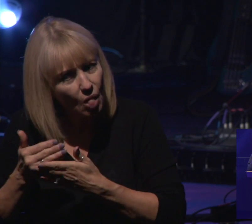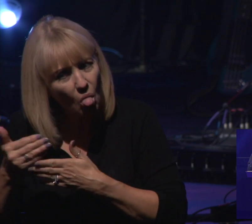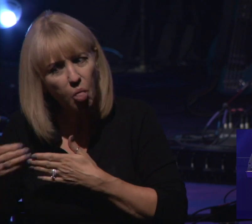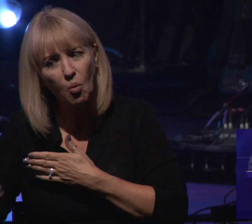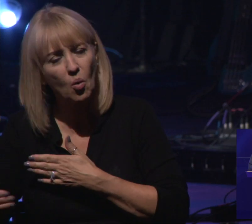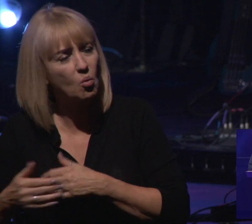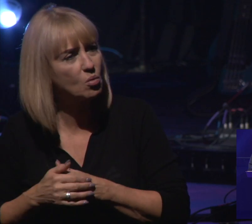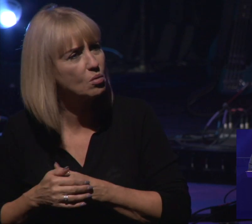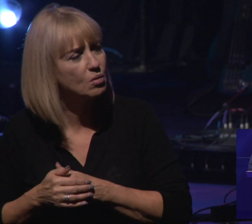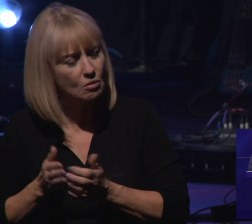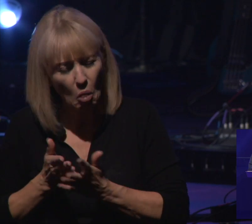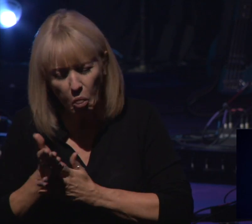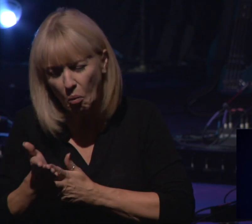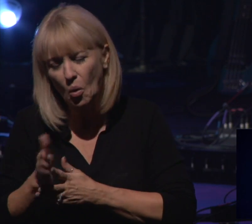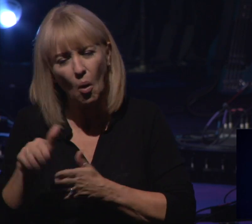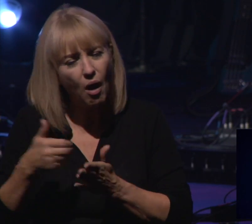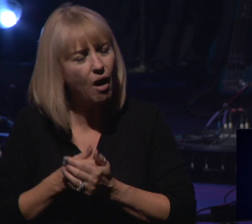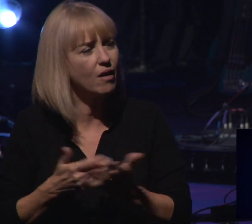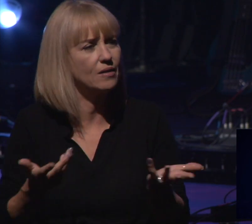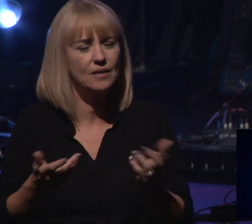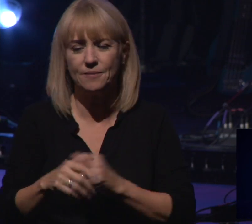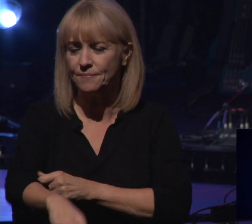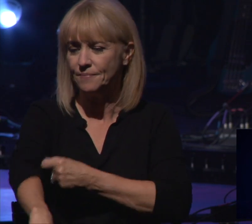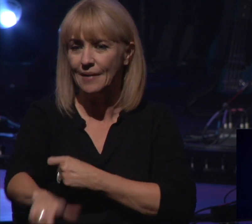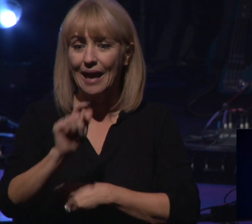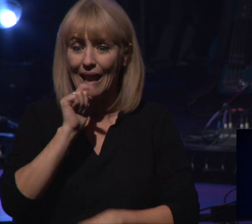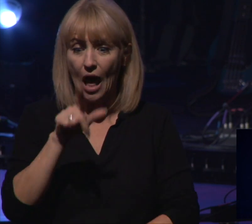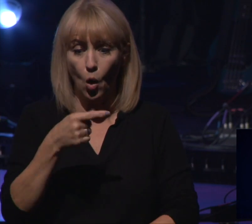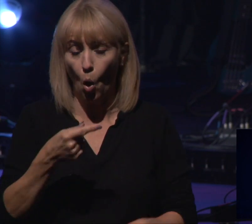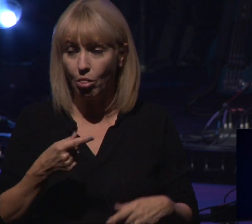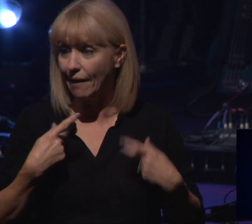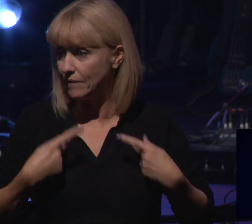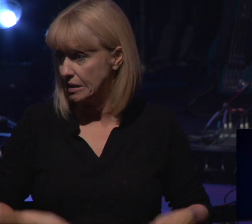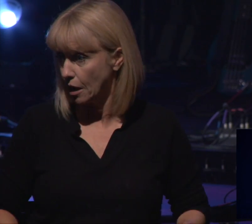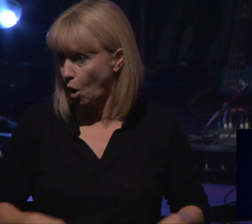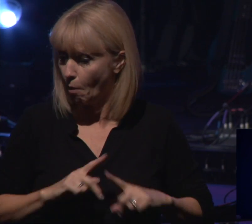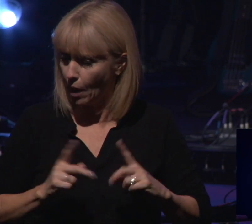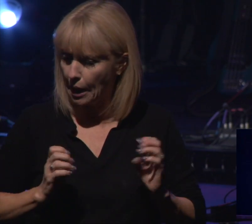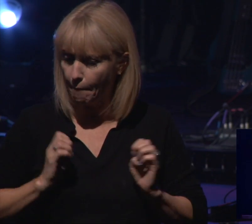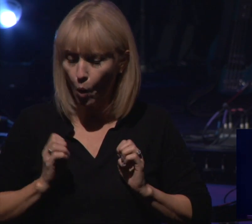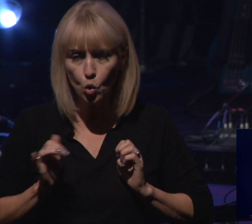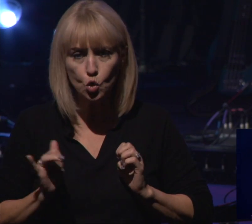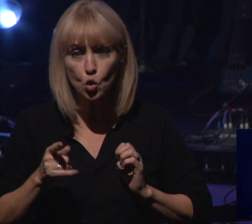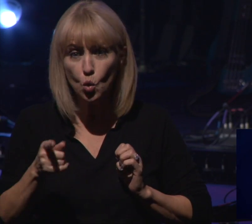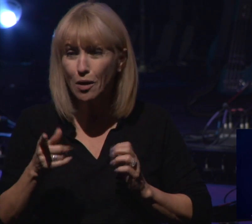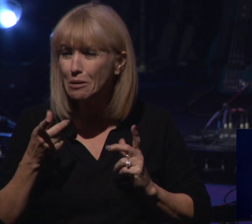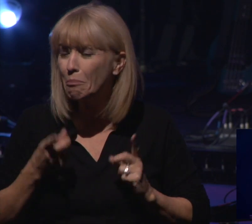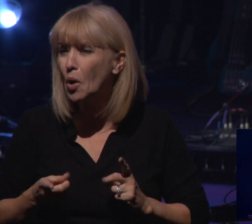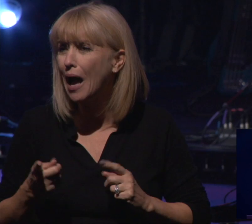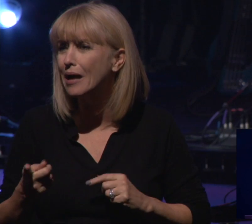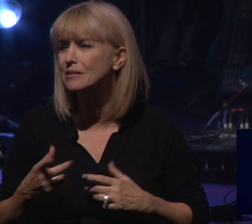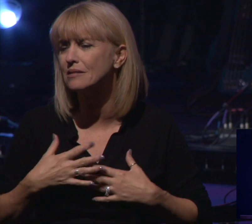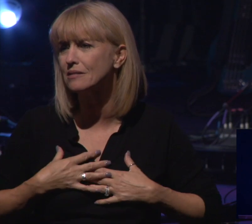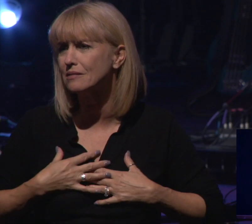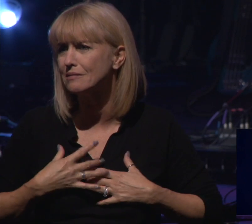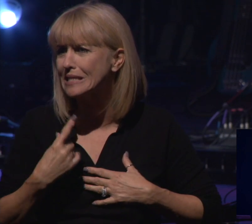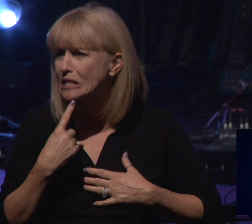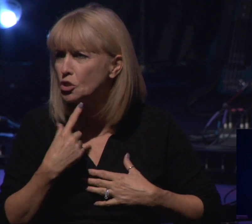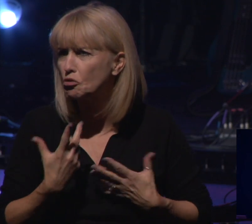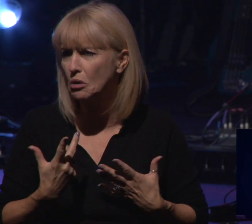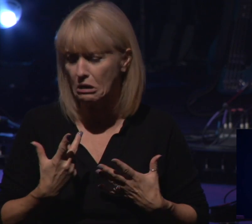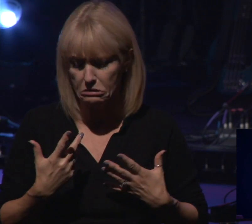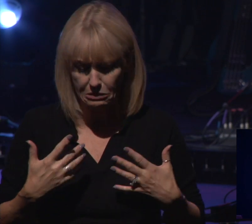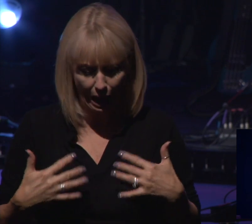says whatever the stages of life, and I think that stretches beyond just a physical health, but sometimes we go through some emotional stuff. We